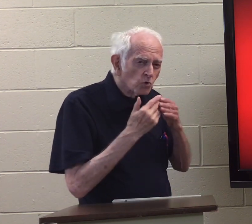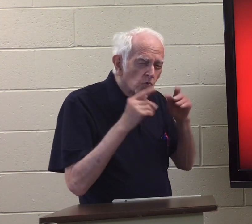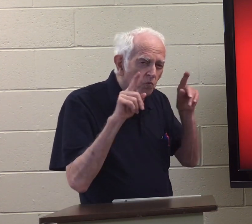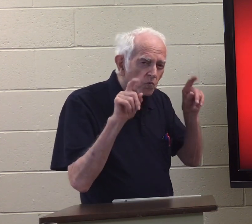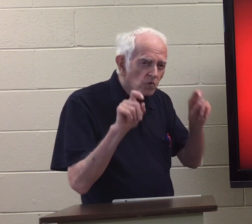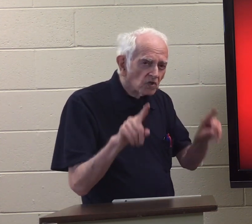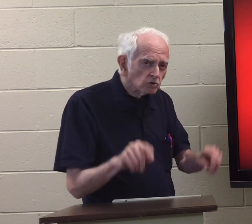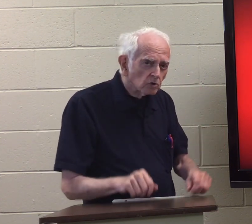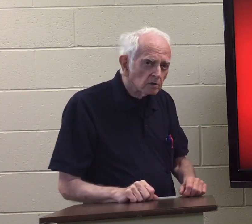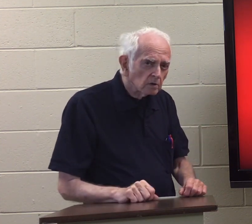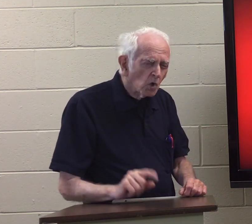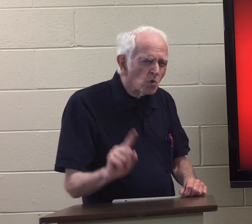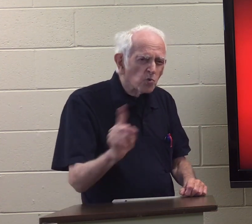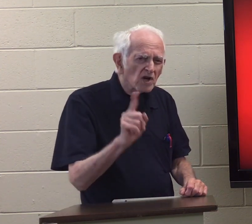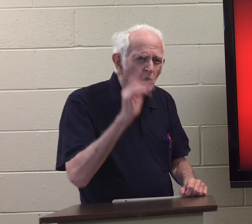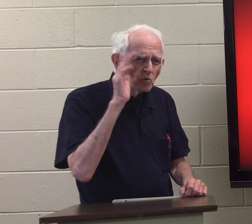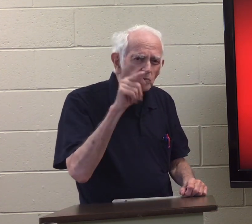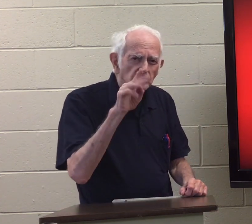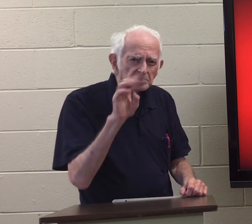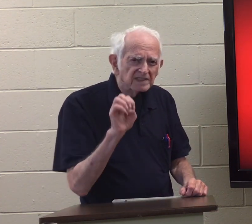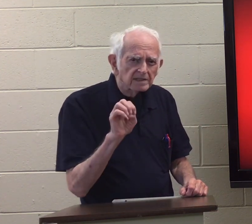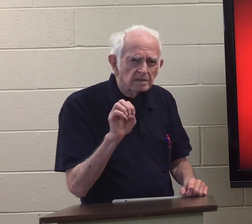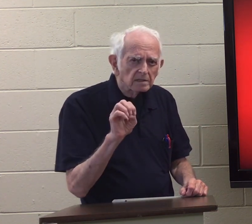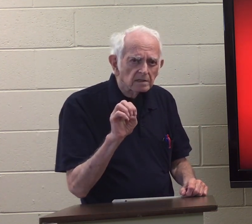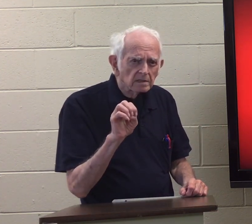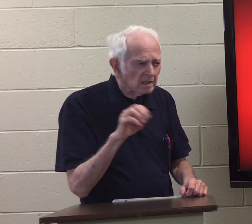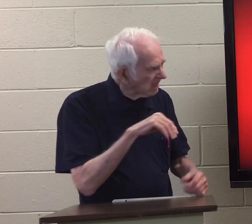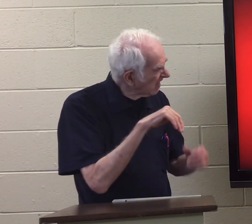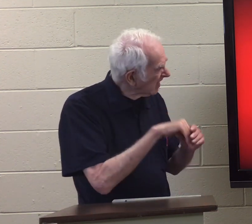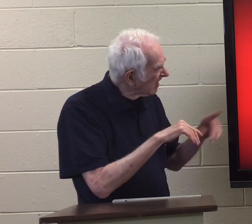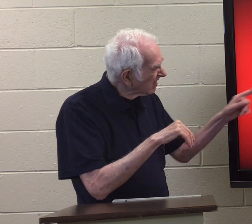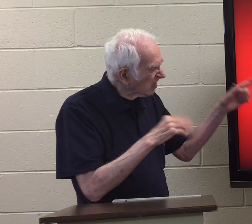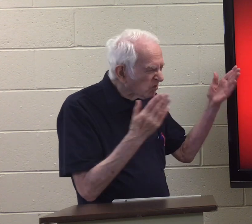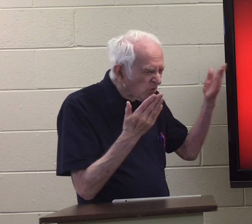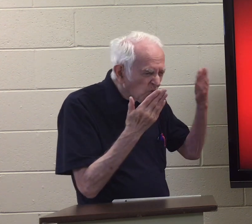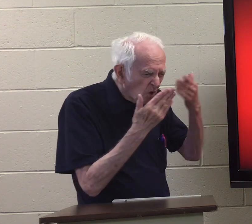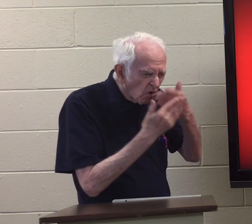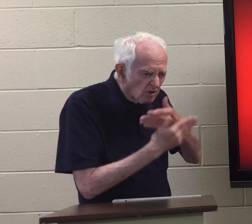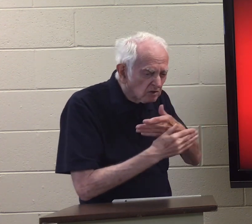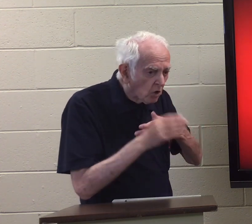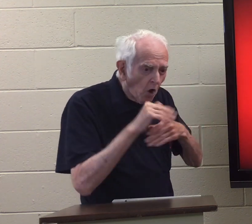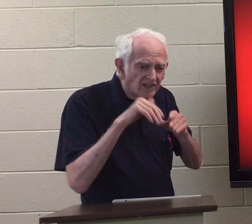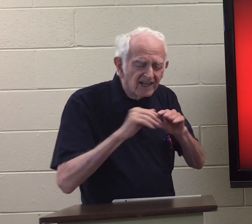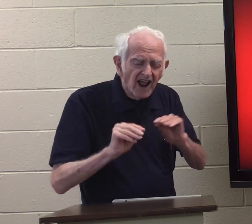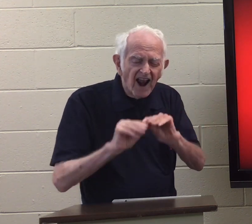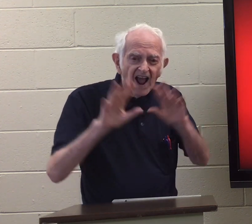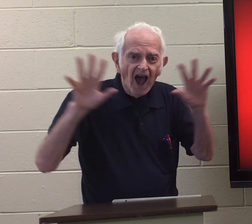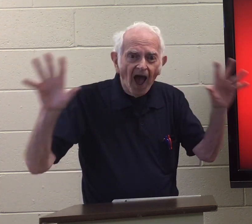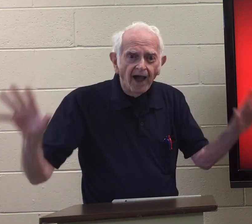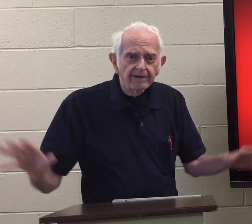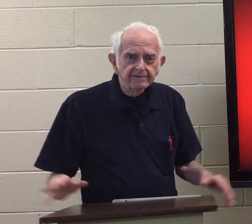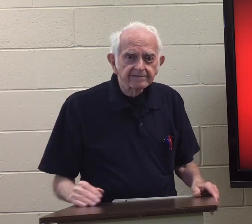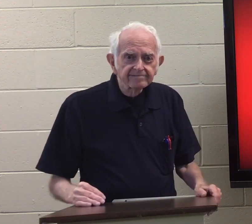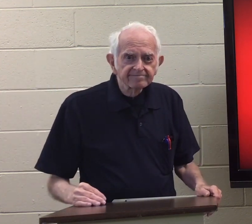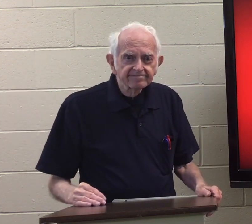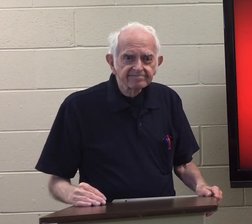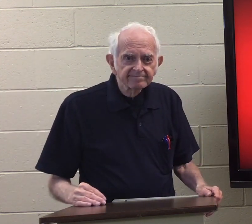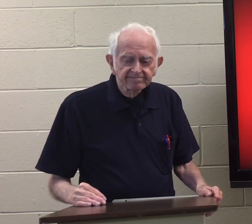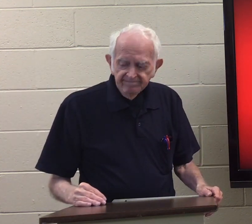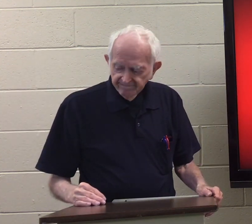It's a good question. Where will you be? In the darkness? Or in the light?